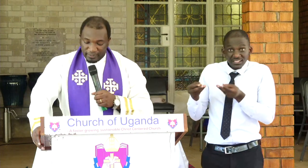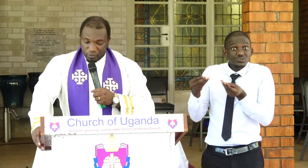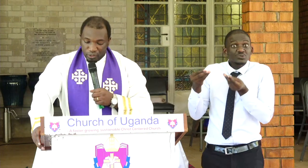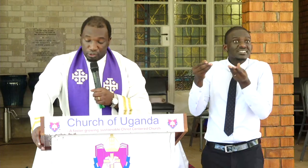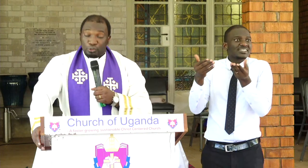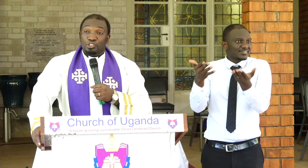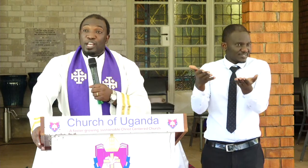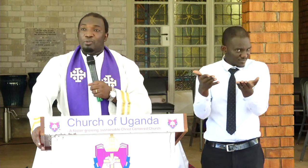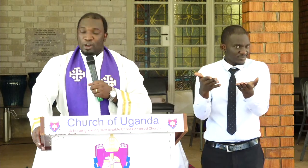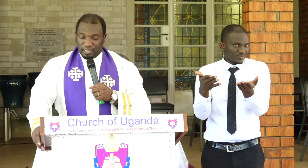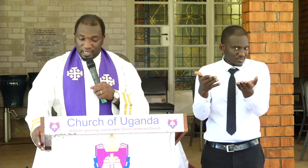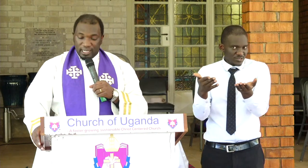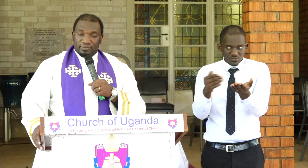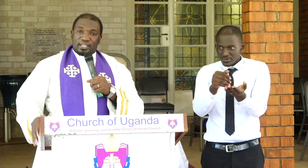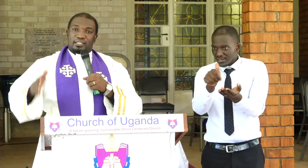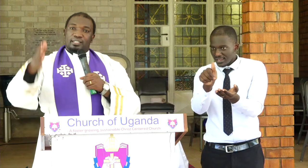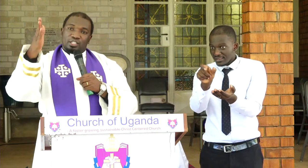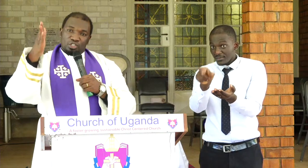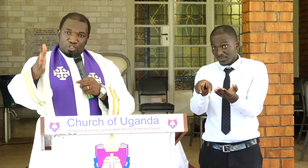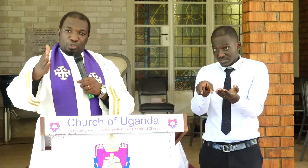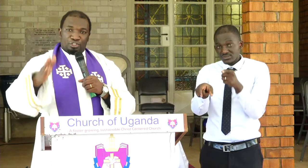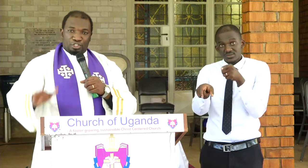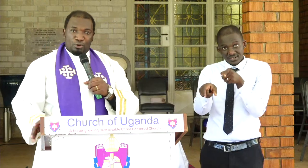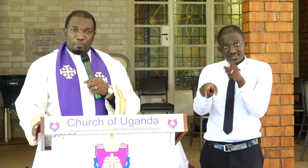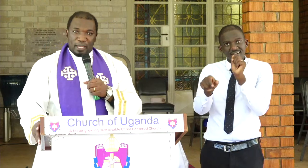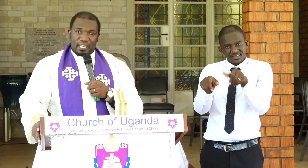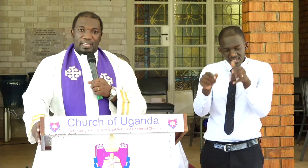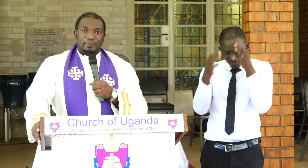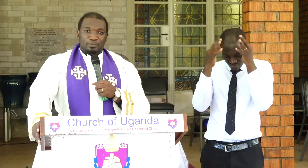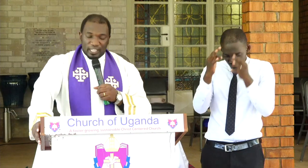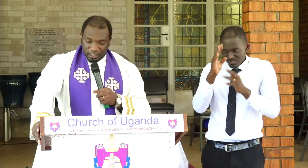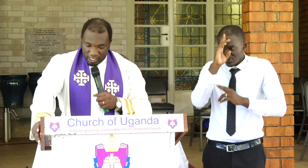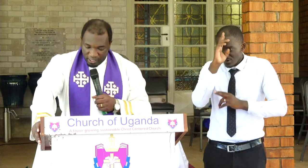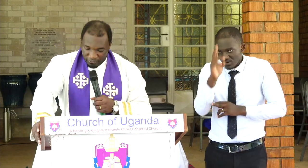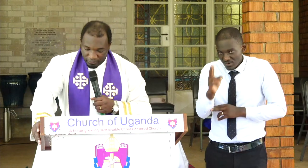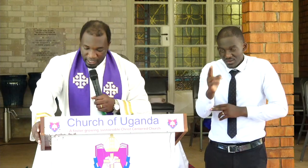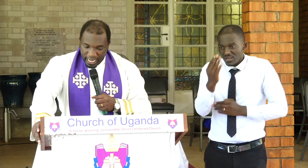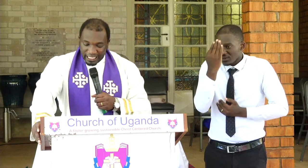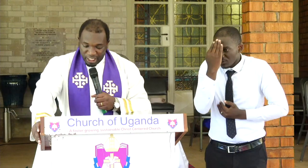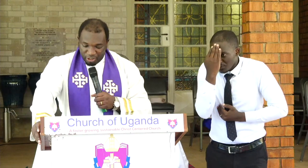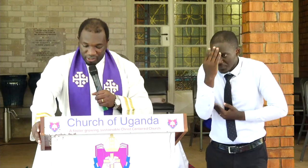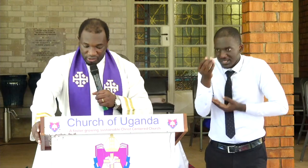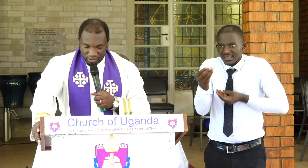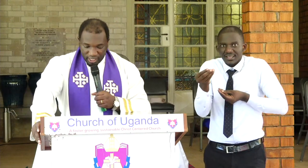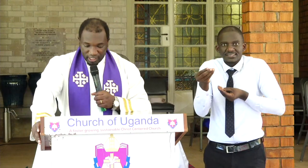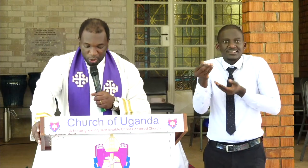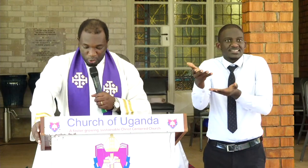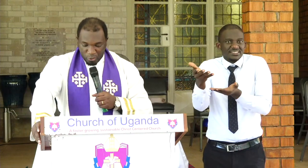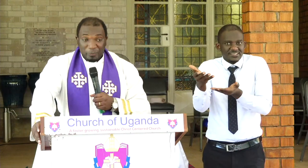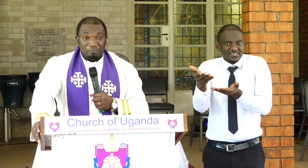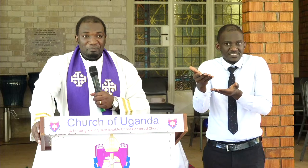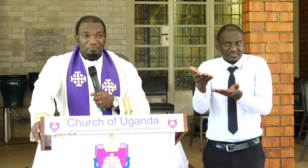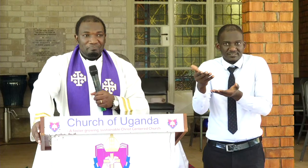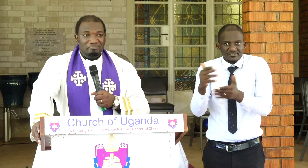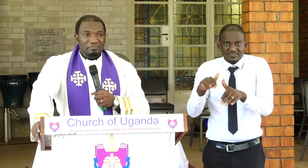away to someone that you choose to obey and give allegiance